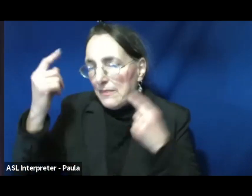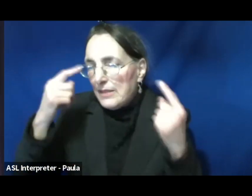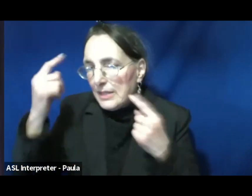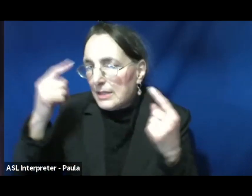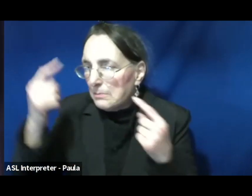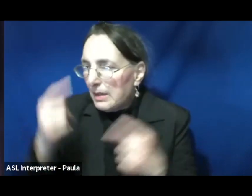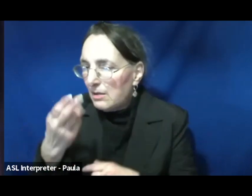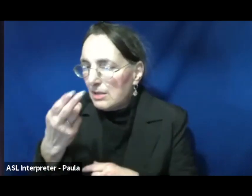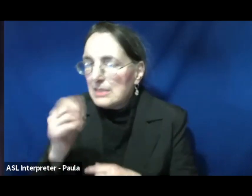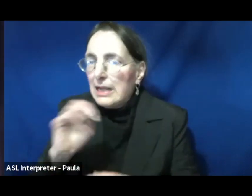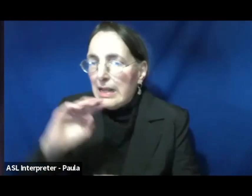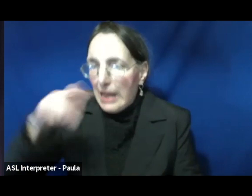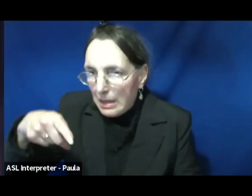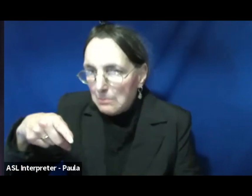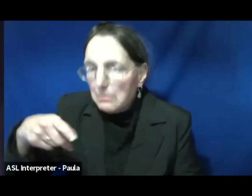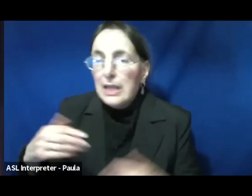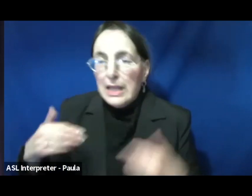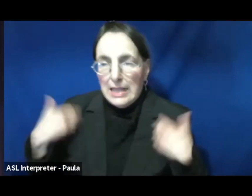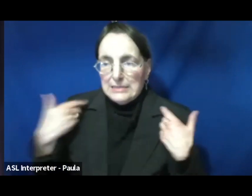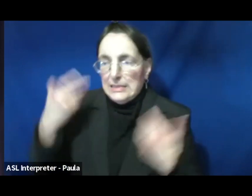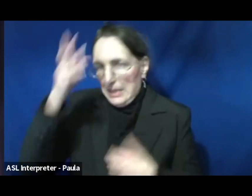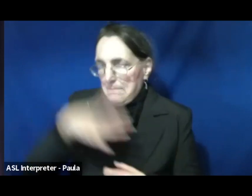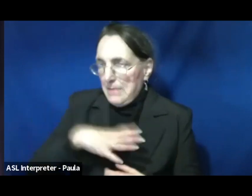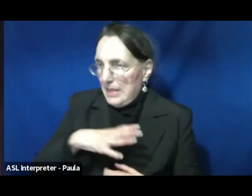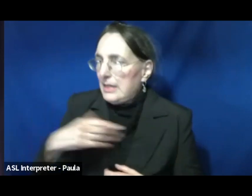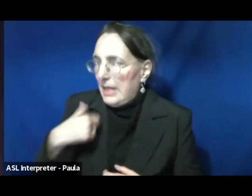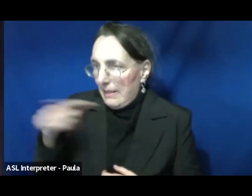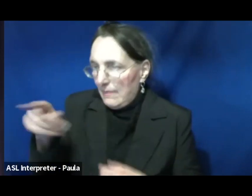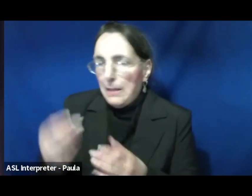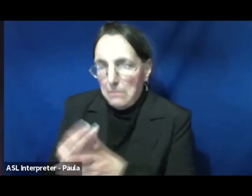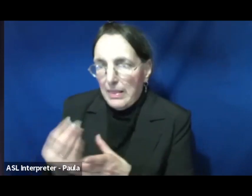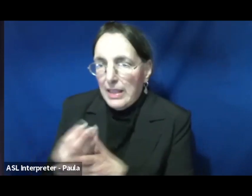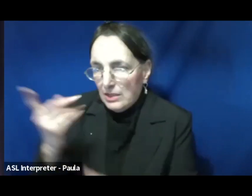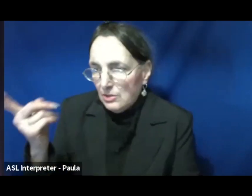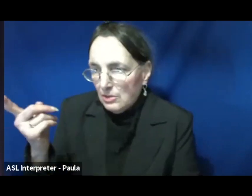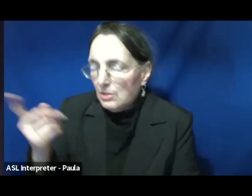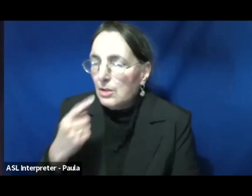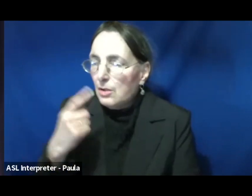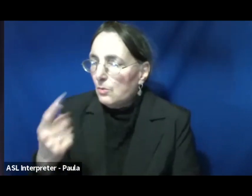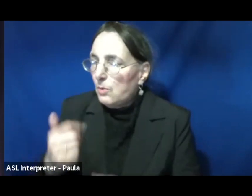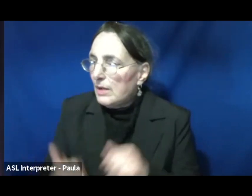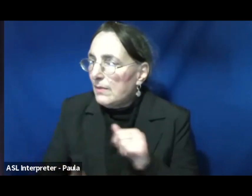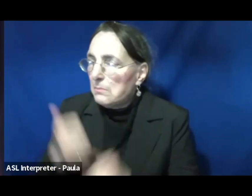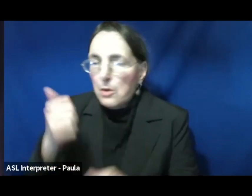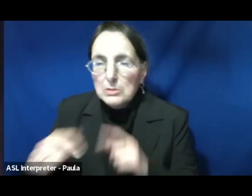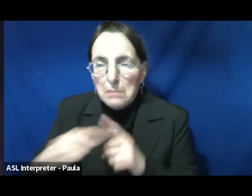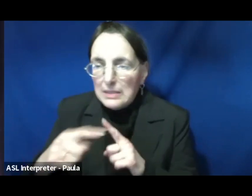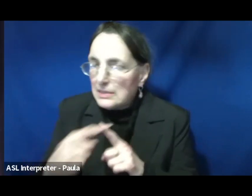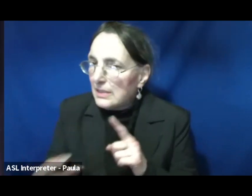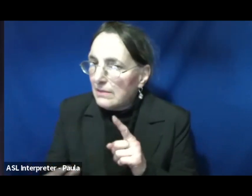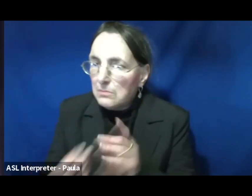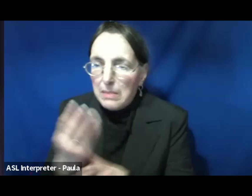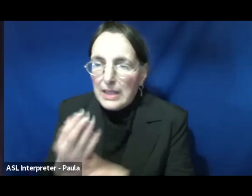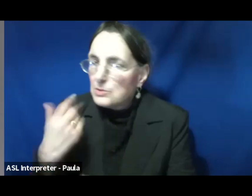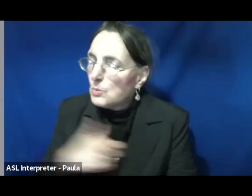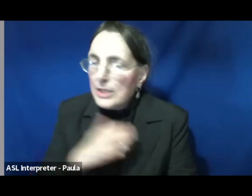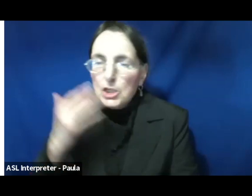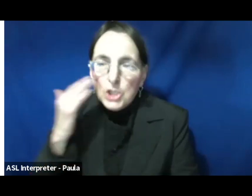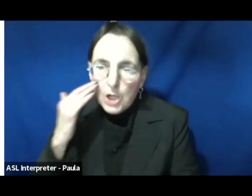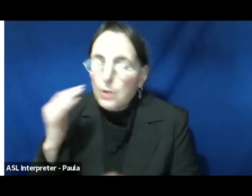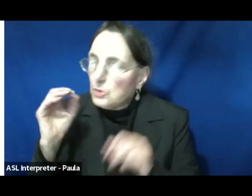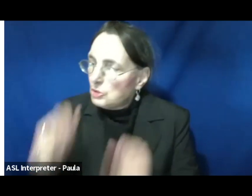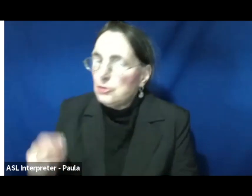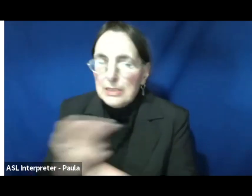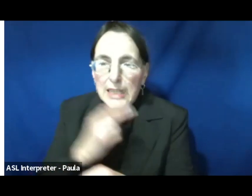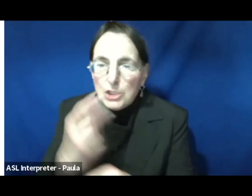stuff, as a young man, I have this plant. It's one of the most versatile plants that we know that exists, that you can use